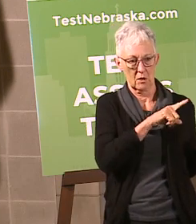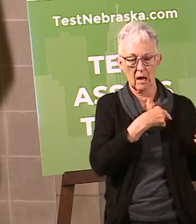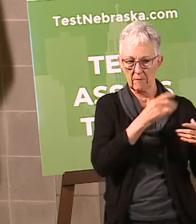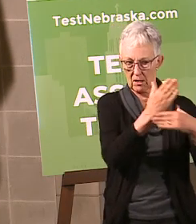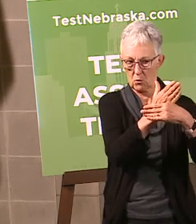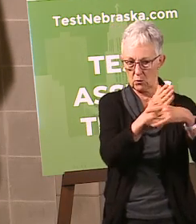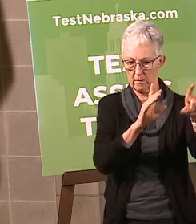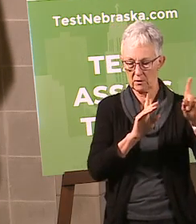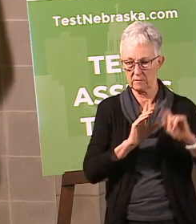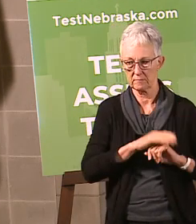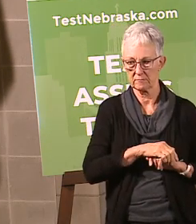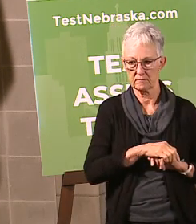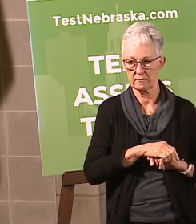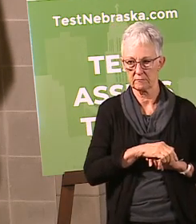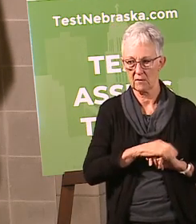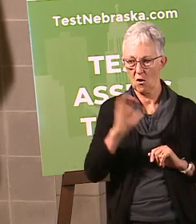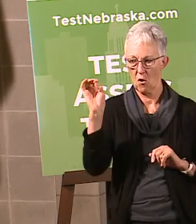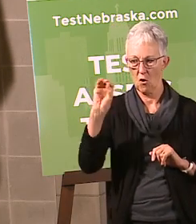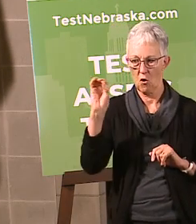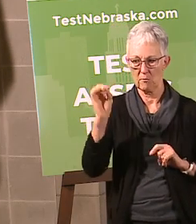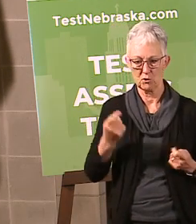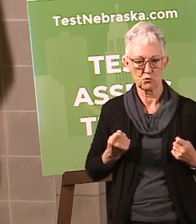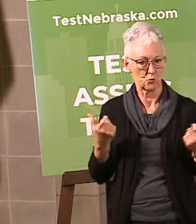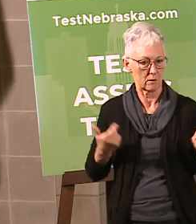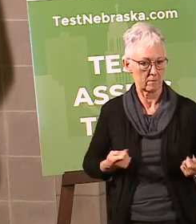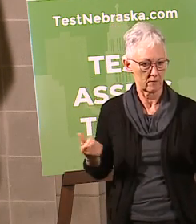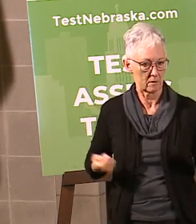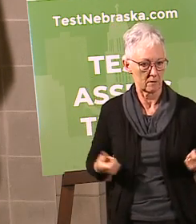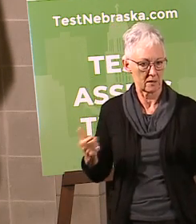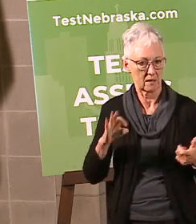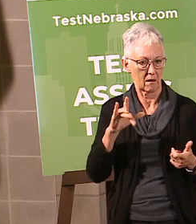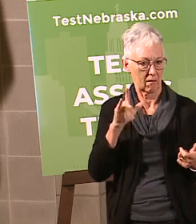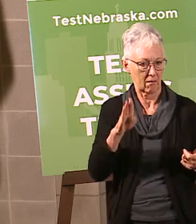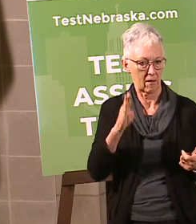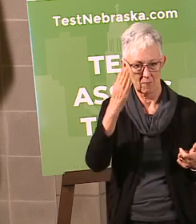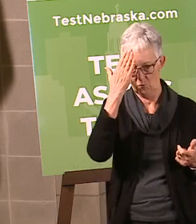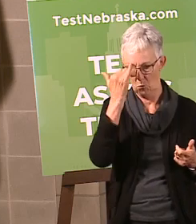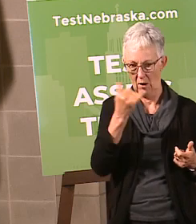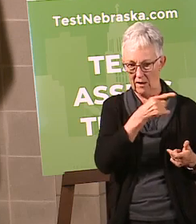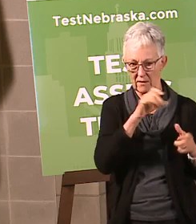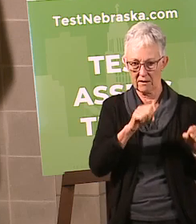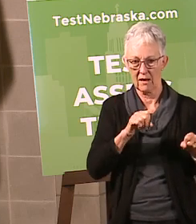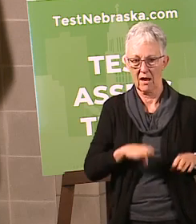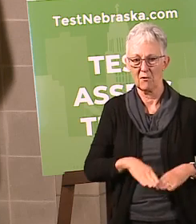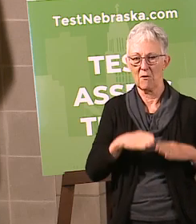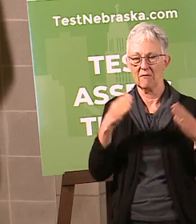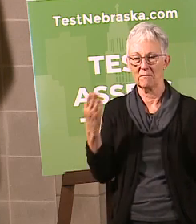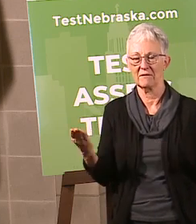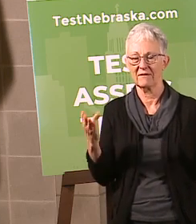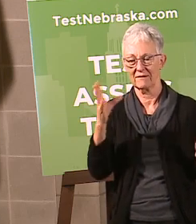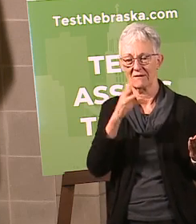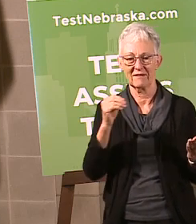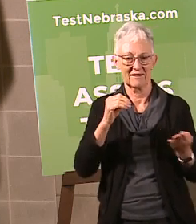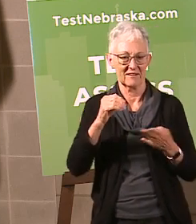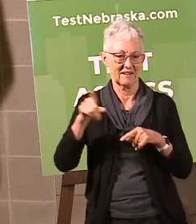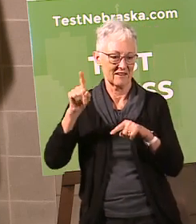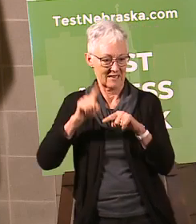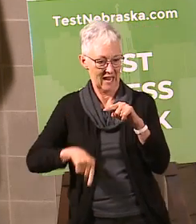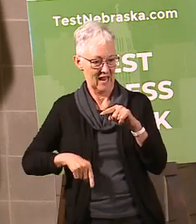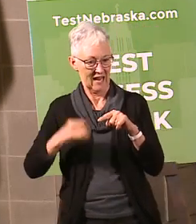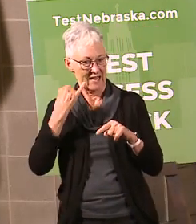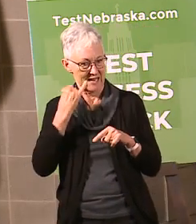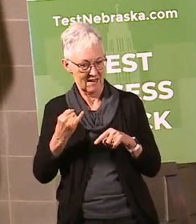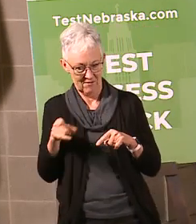second. An Omaha strip club is asking why restaurants can open at half capacity with rules, and it cannot if owners space